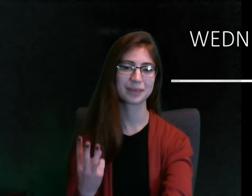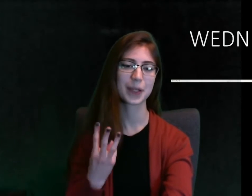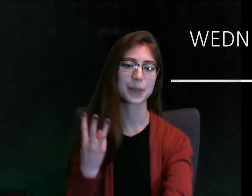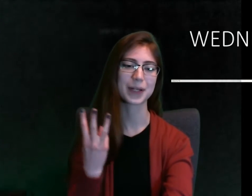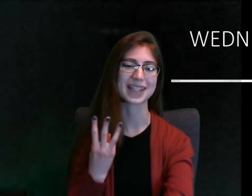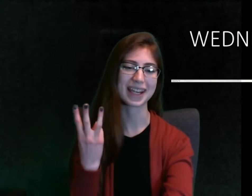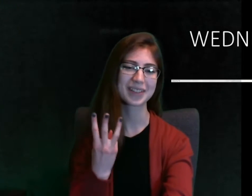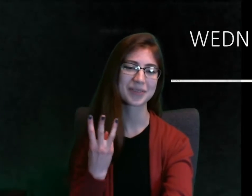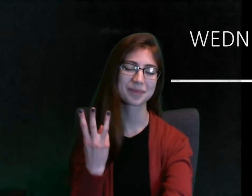Wednesday.